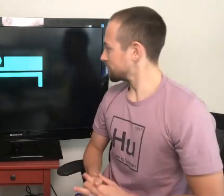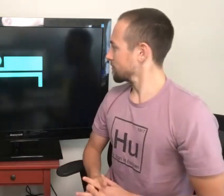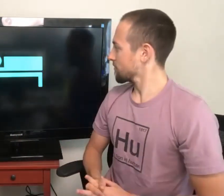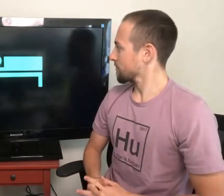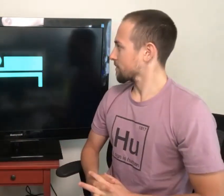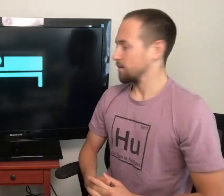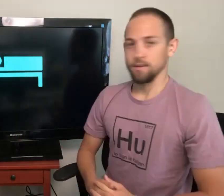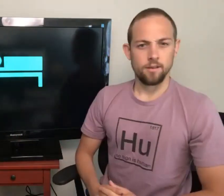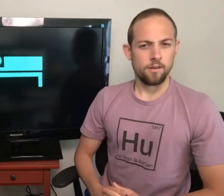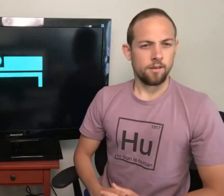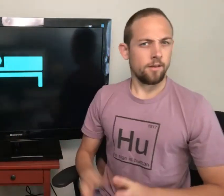good.